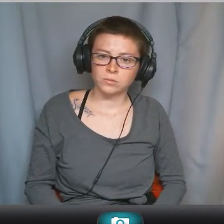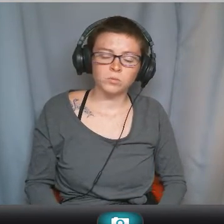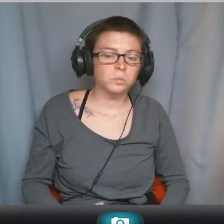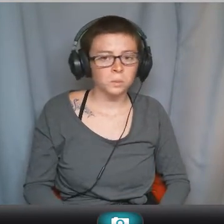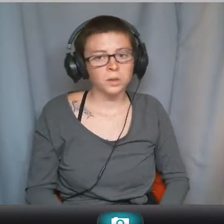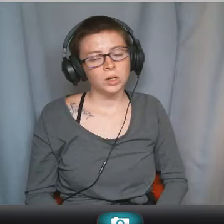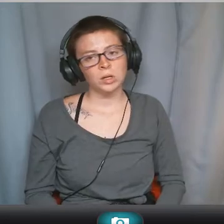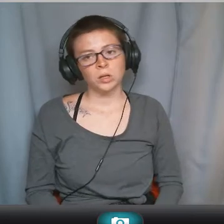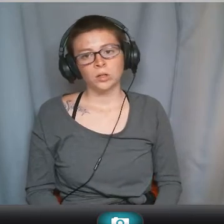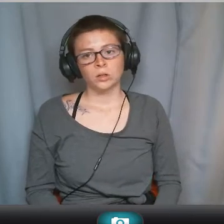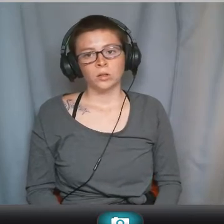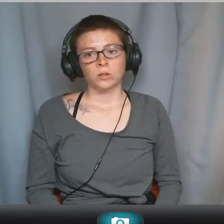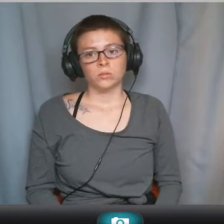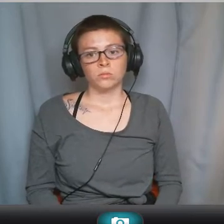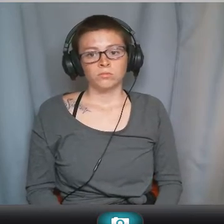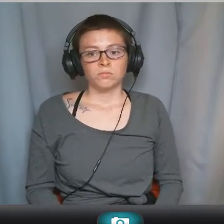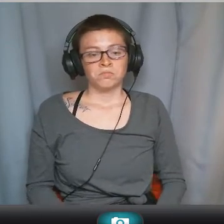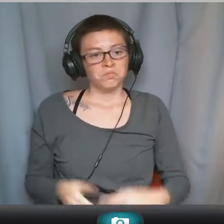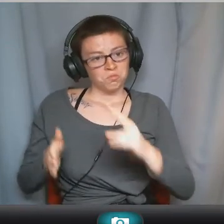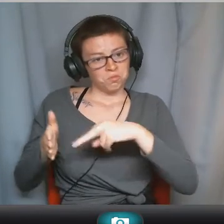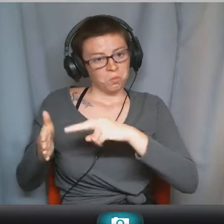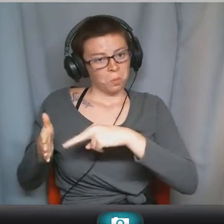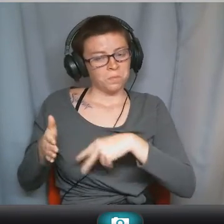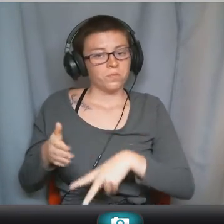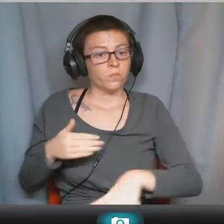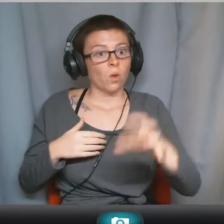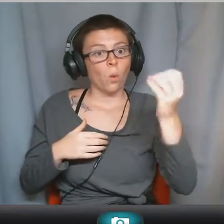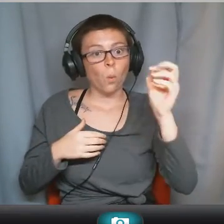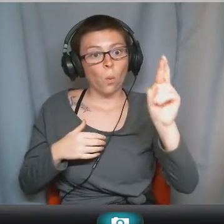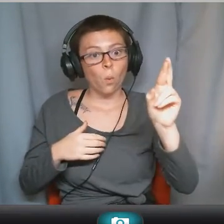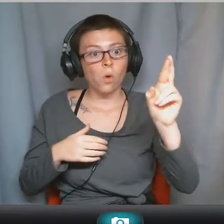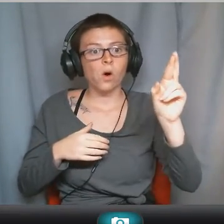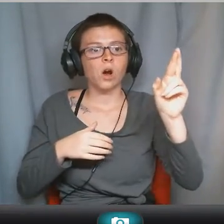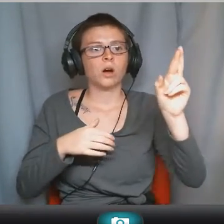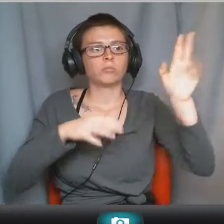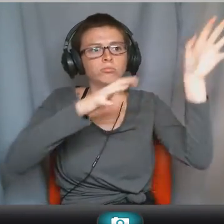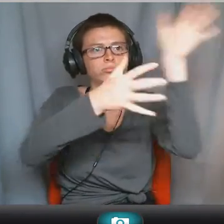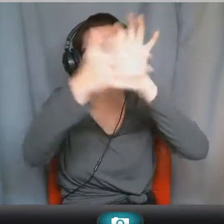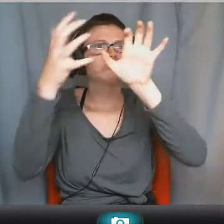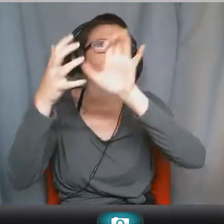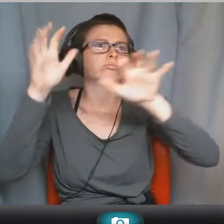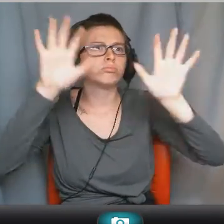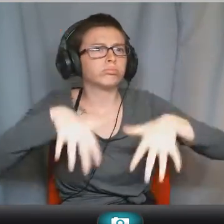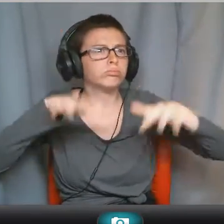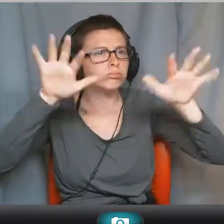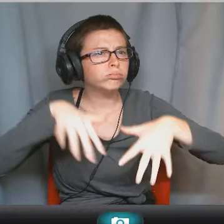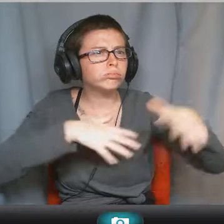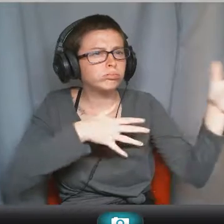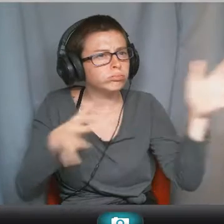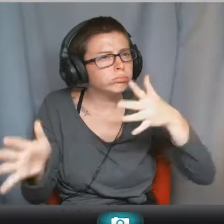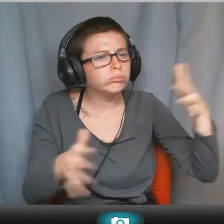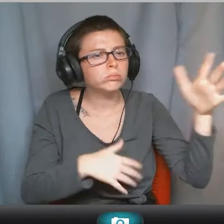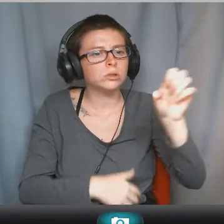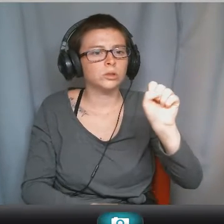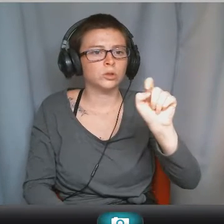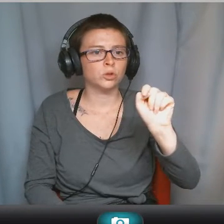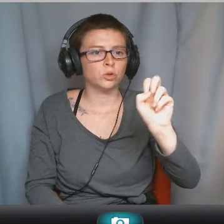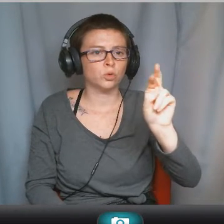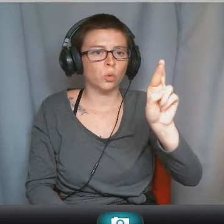Or a storm. Or a storm. How do you know when a storm is about to come?